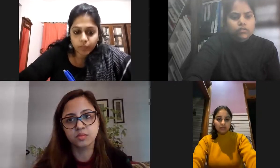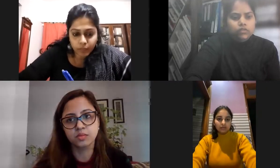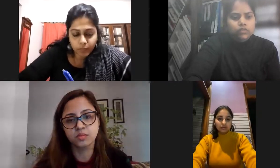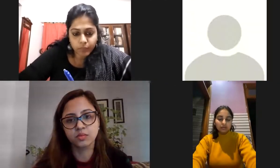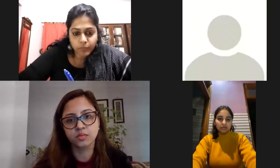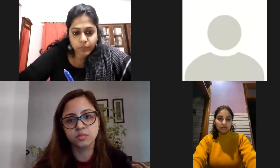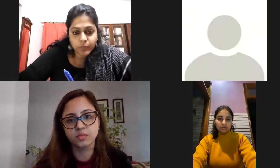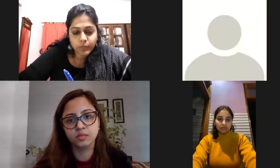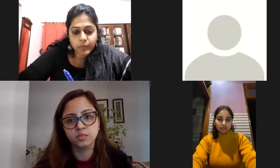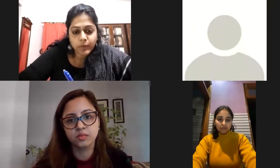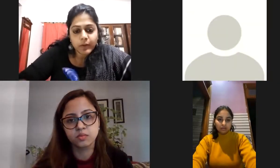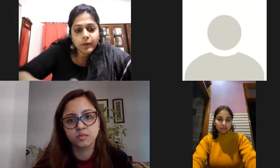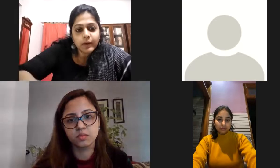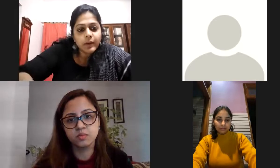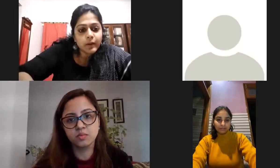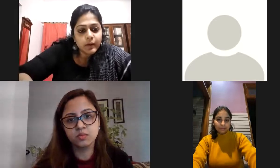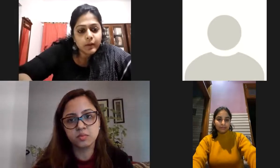Okay.